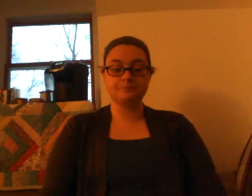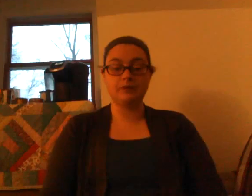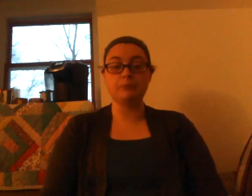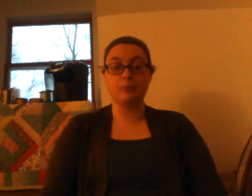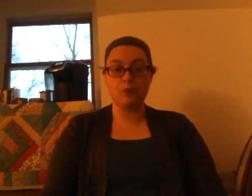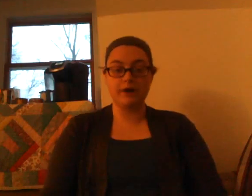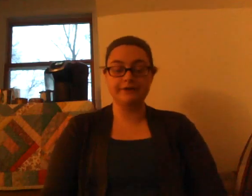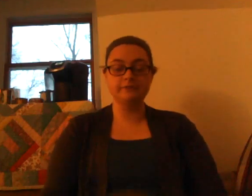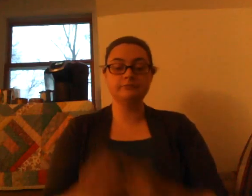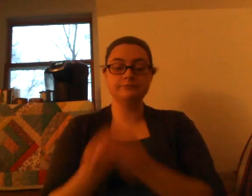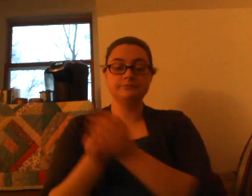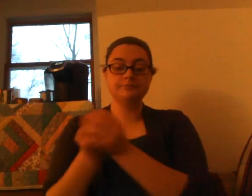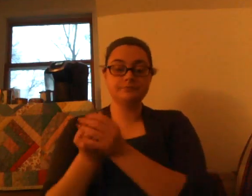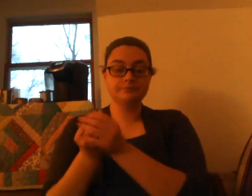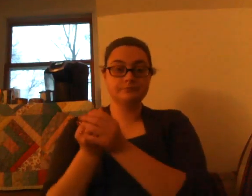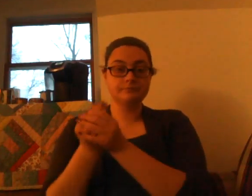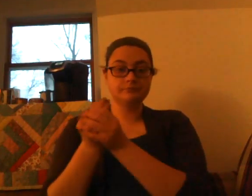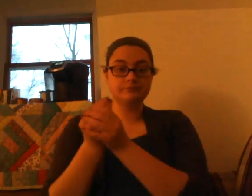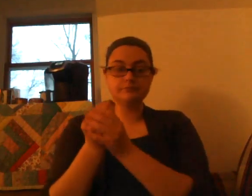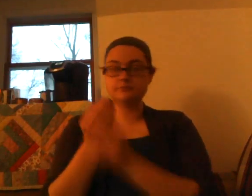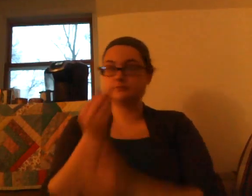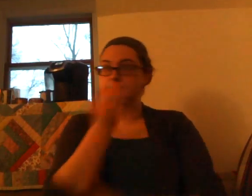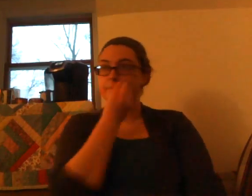Number 1.